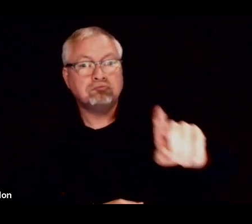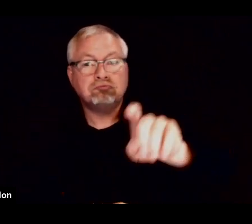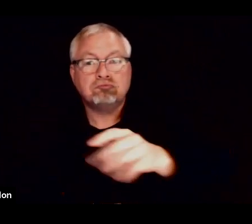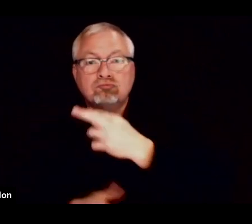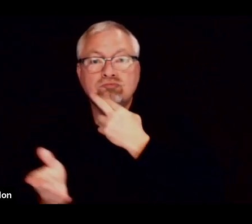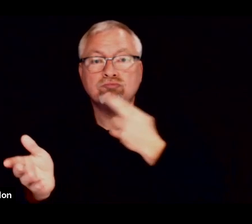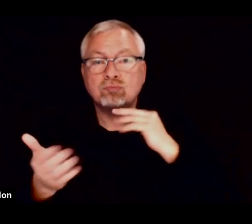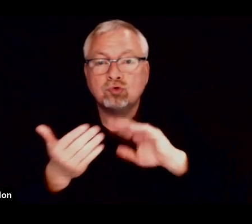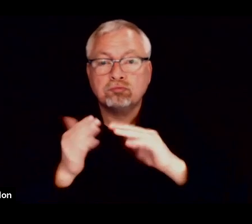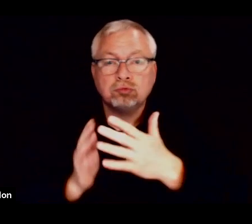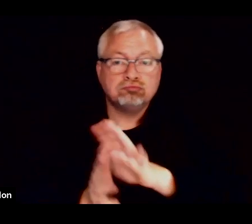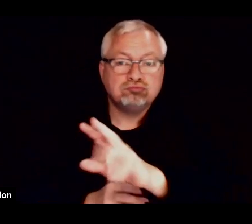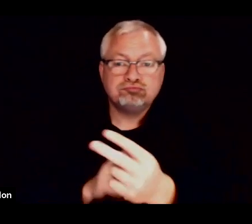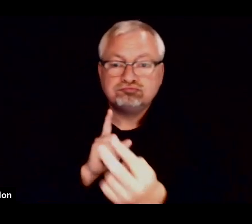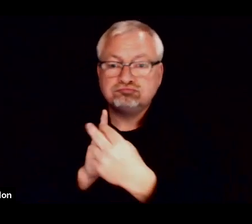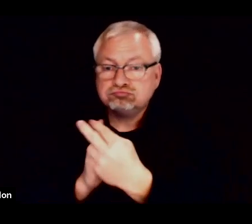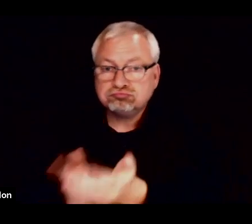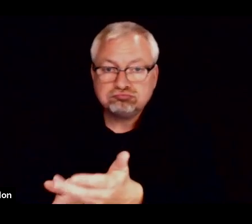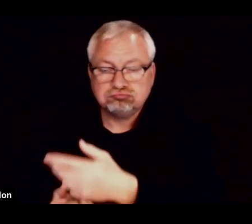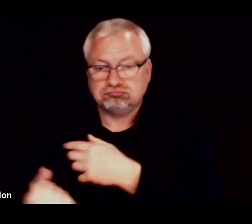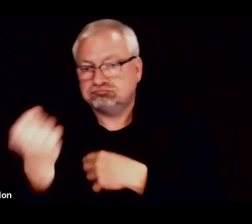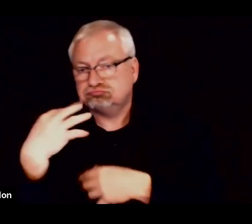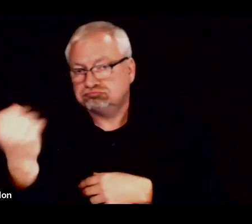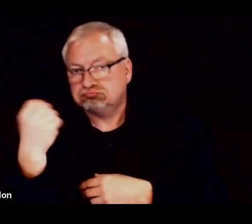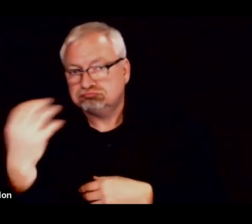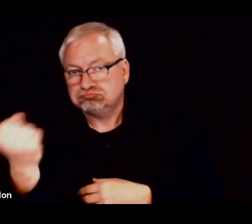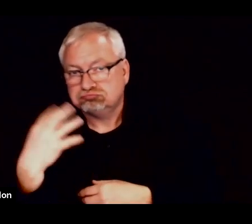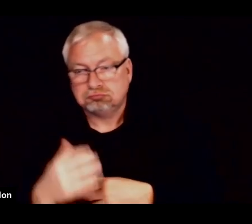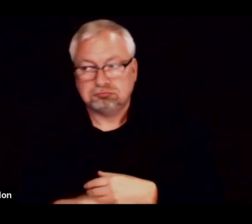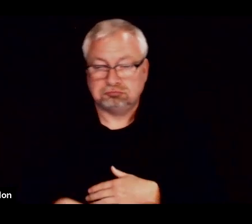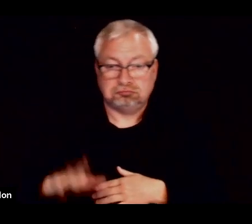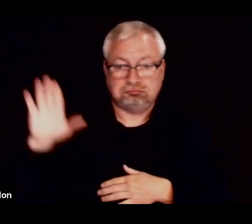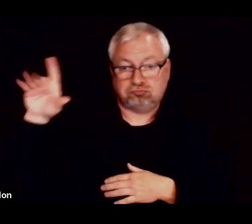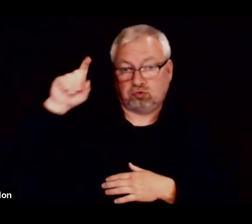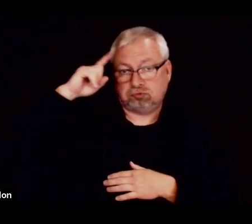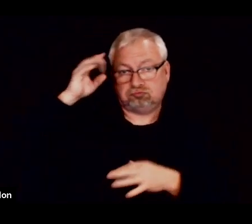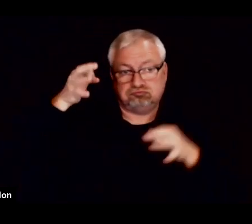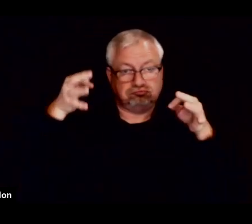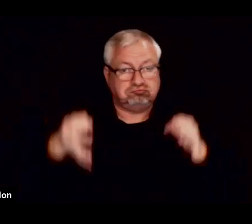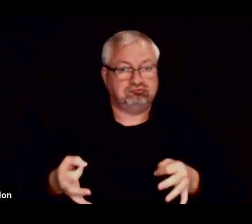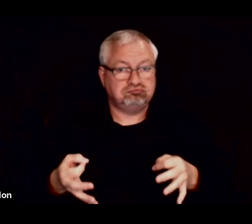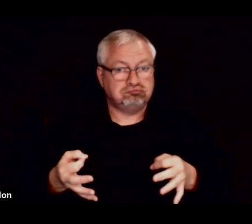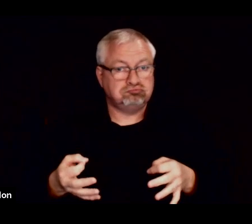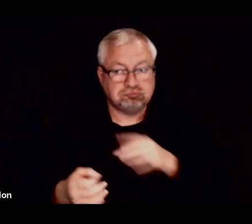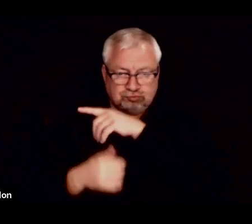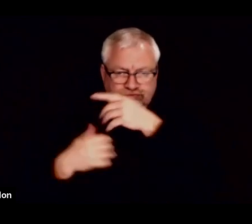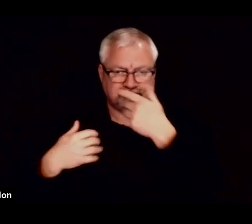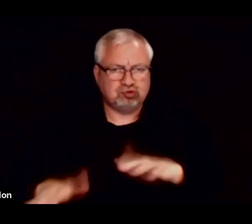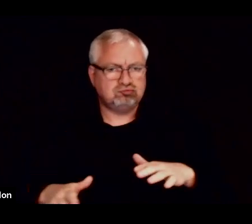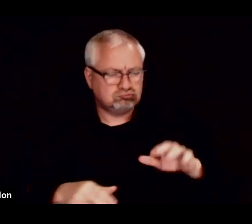but considers multiple points of view and multiple options.